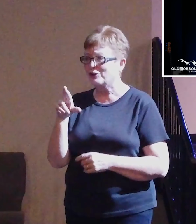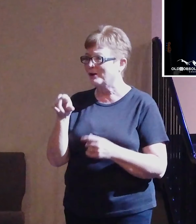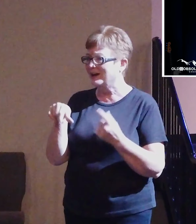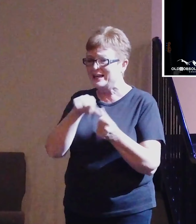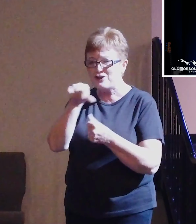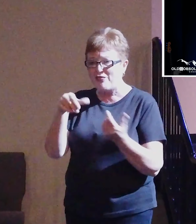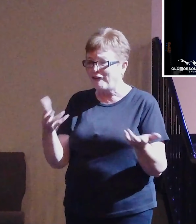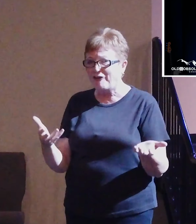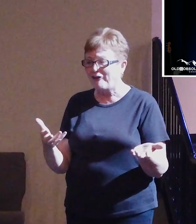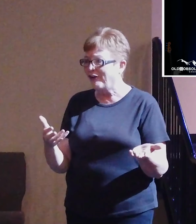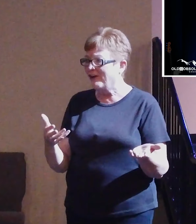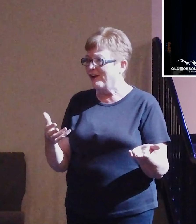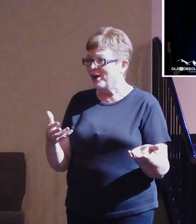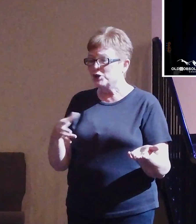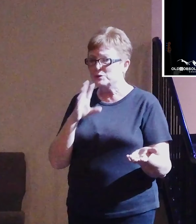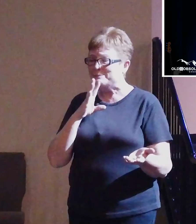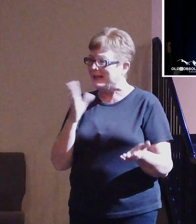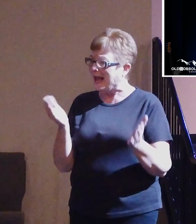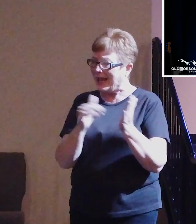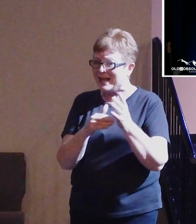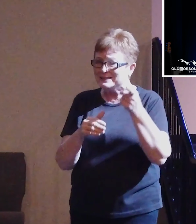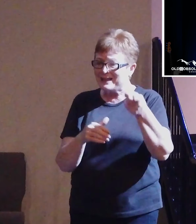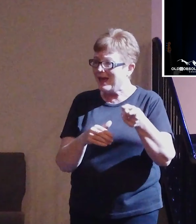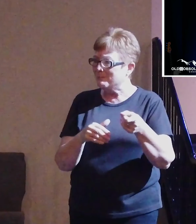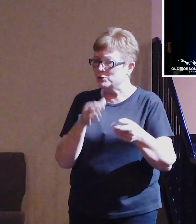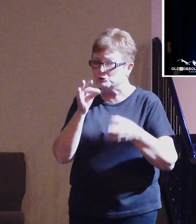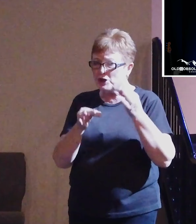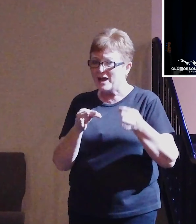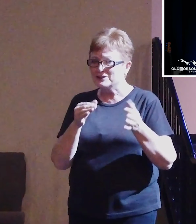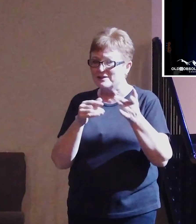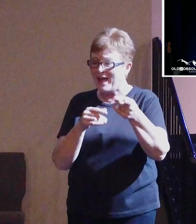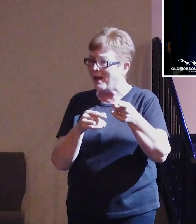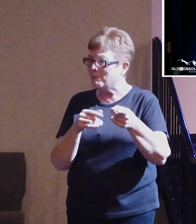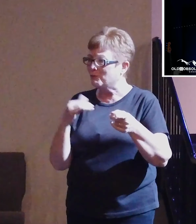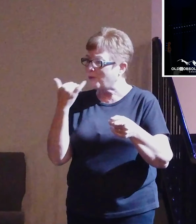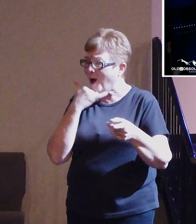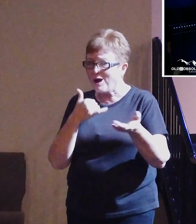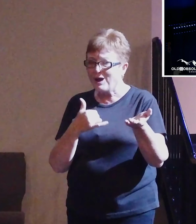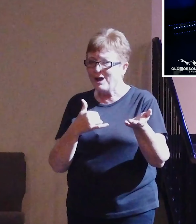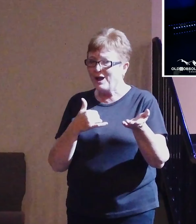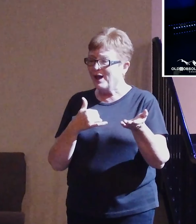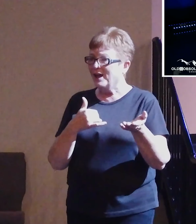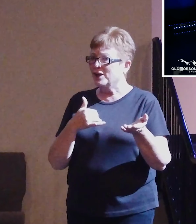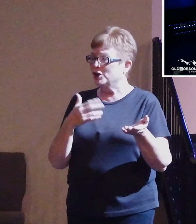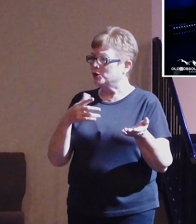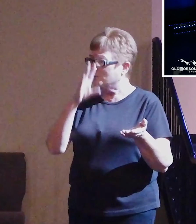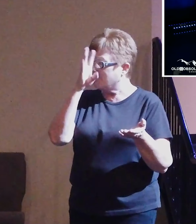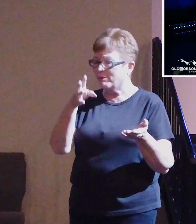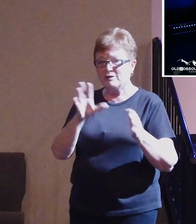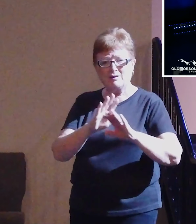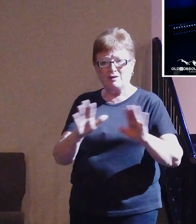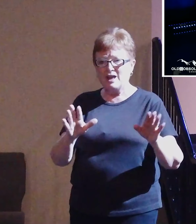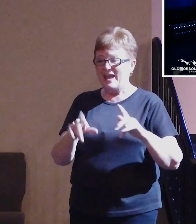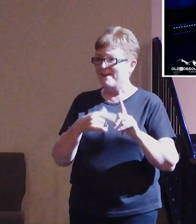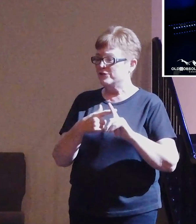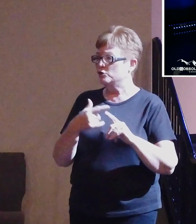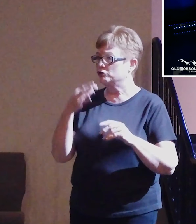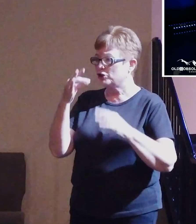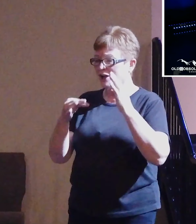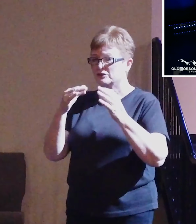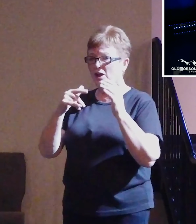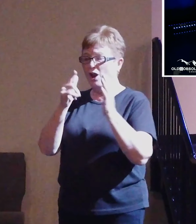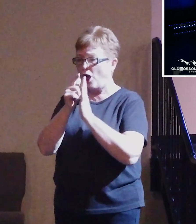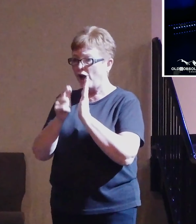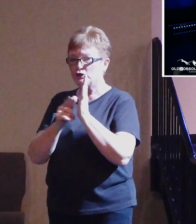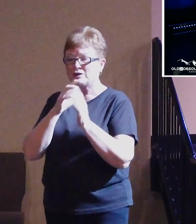Anyone who speaks against his brother or judges him speaks against the law and judges it. When you judge the law, you are not keeping it but sitting in